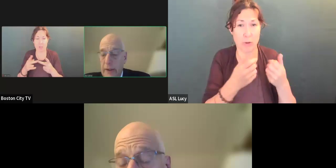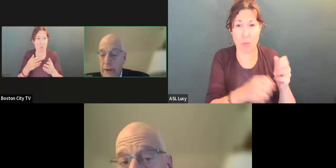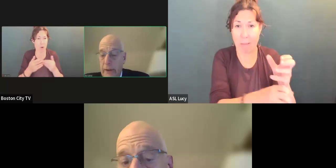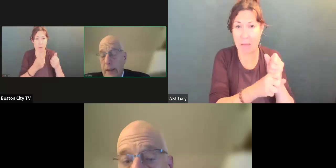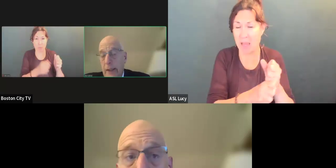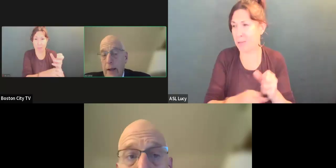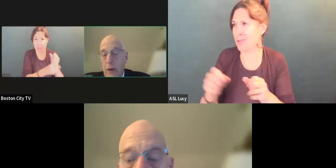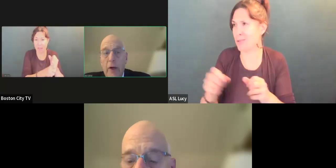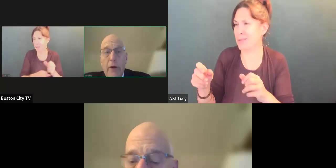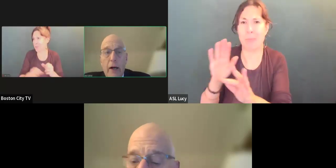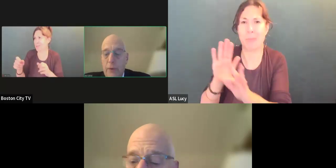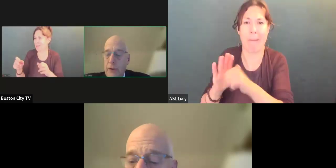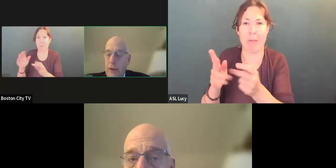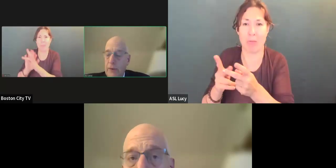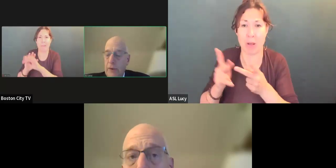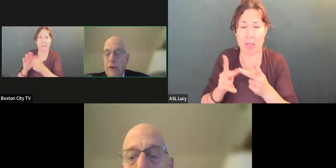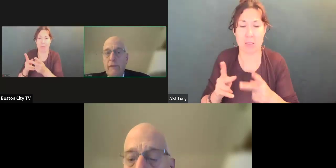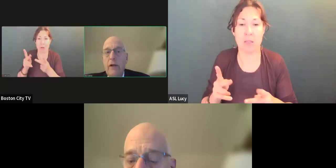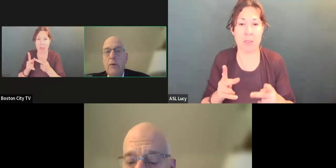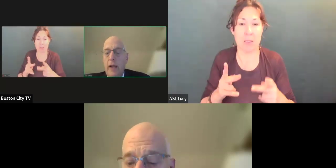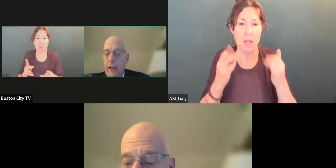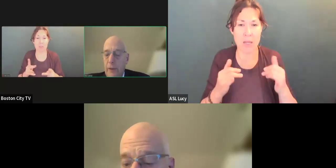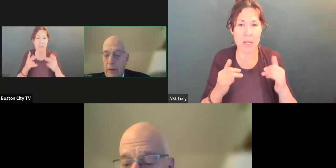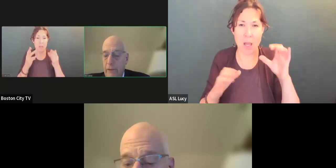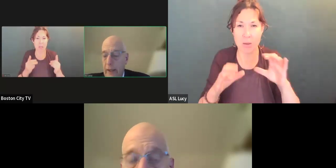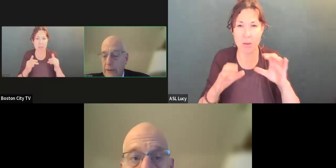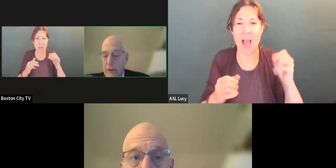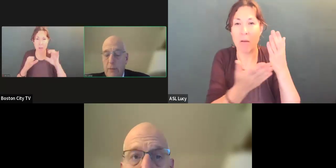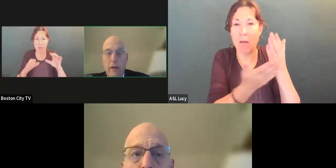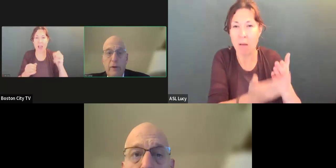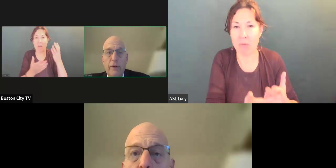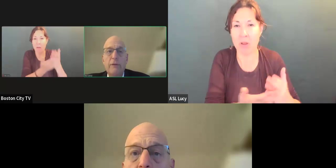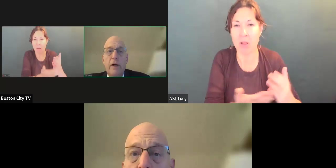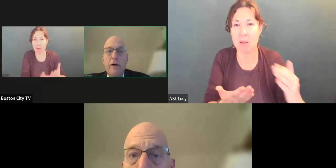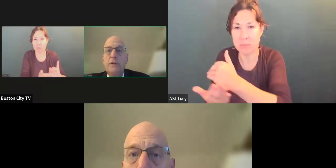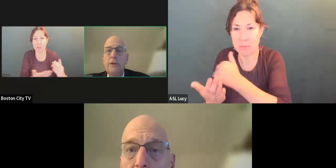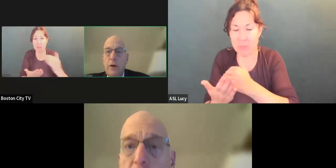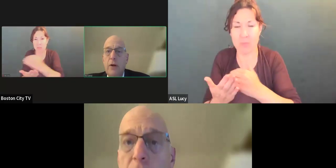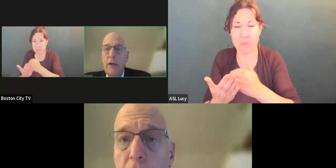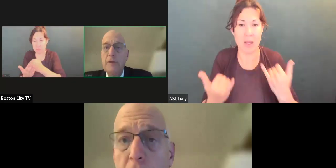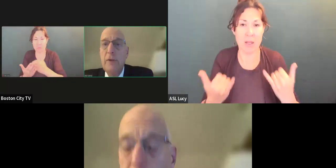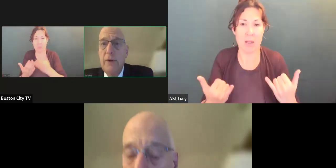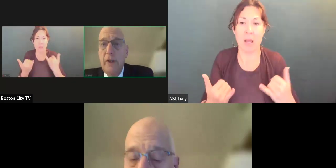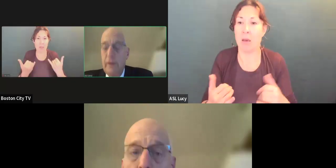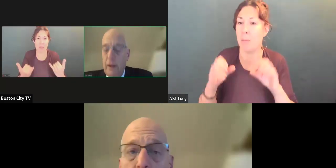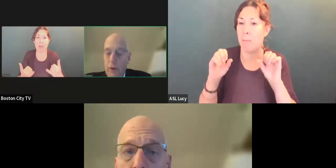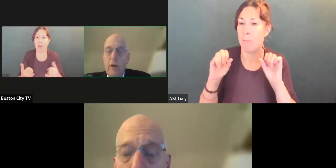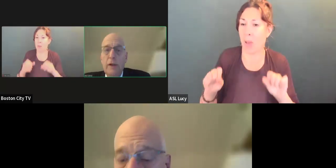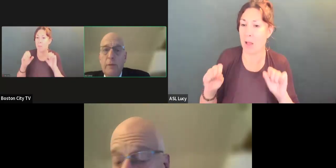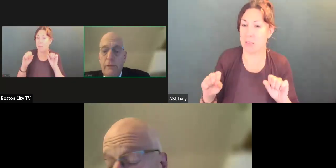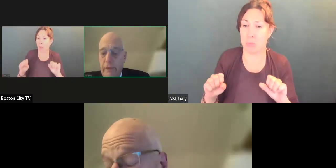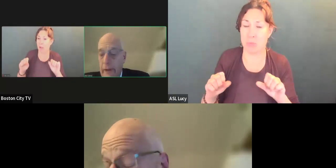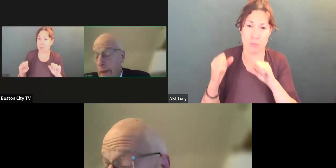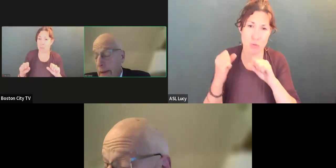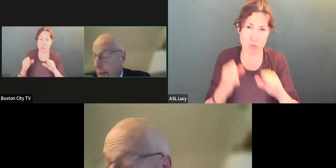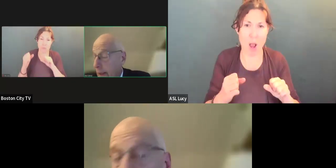location. We are now proceeding with discovery. We're gathering our facts, and in my view, there's a very strong possibility that we're going to